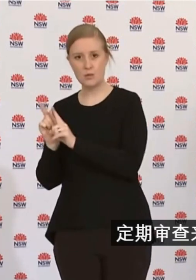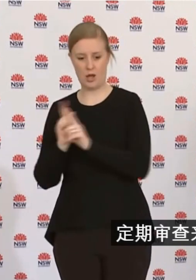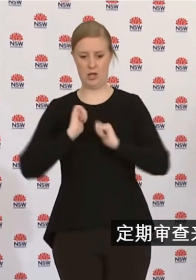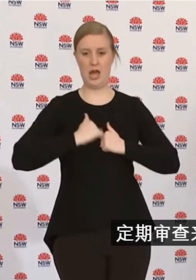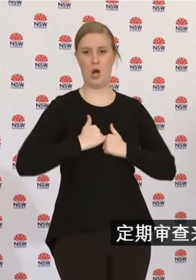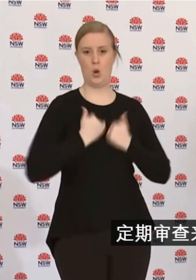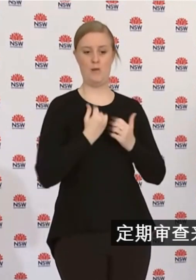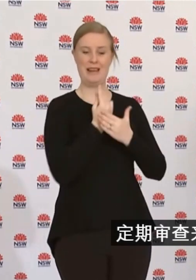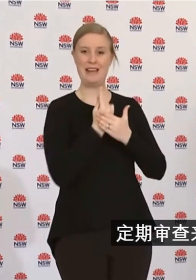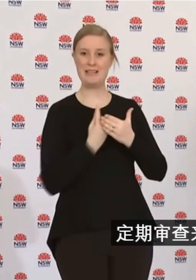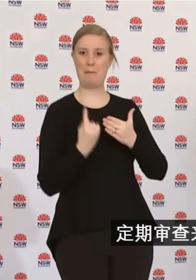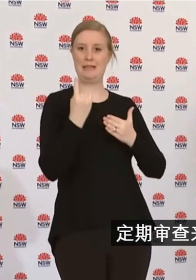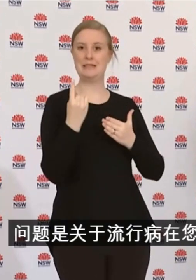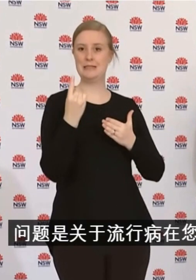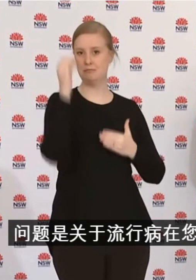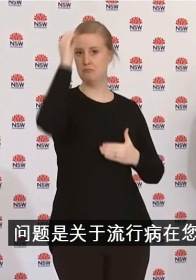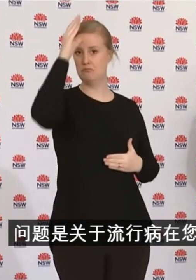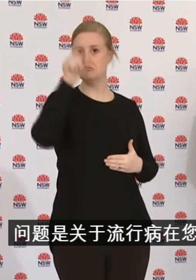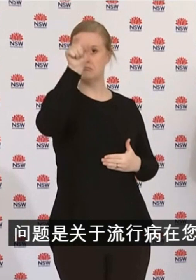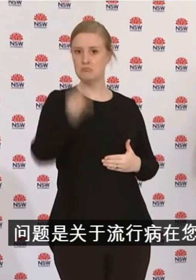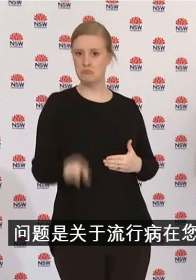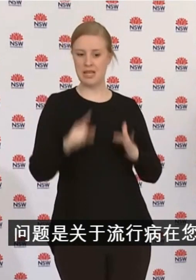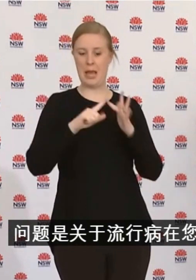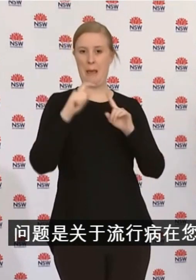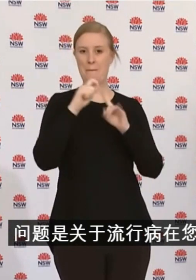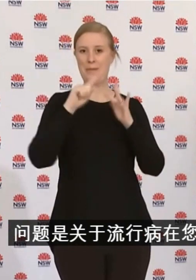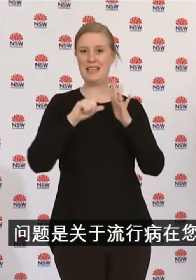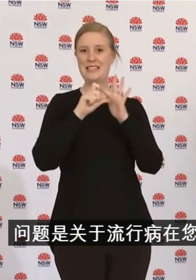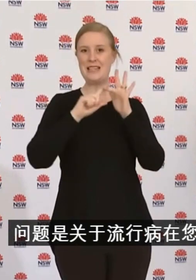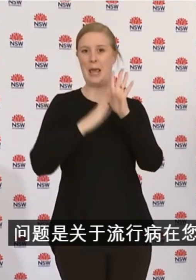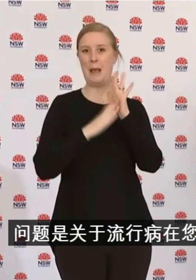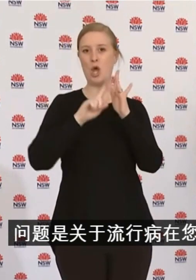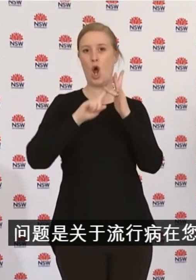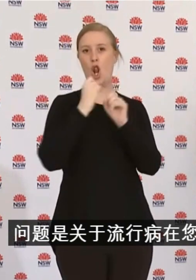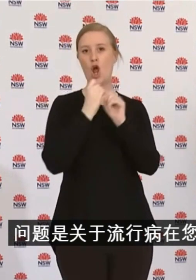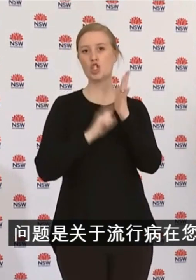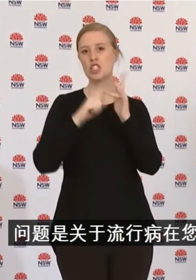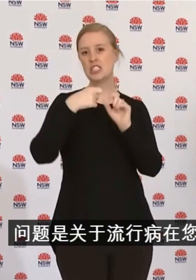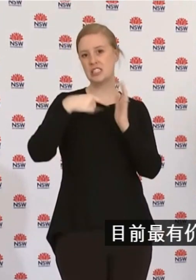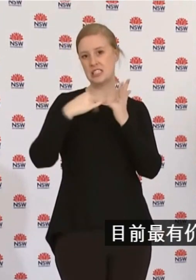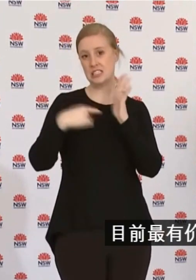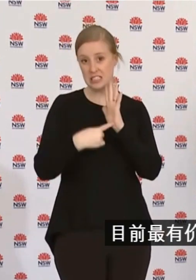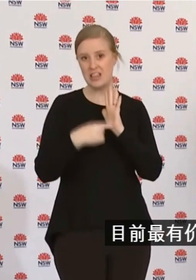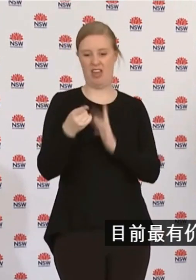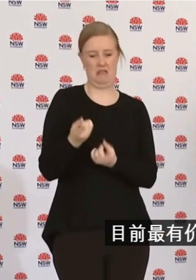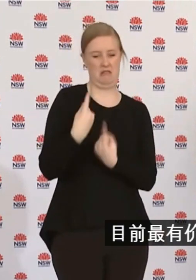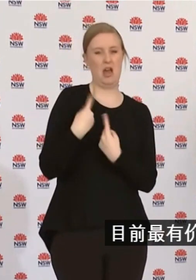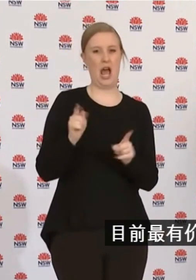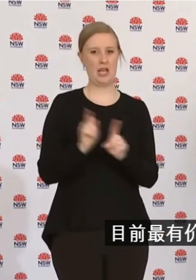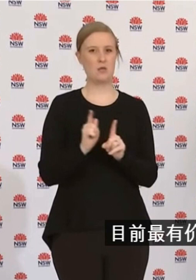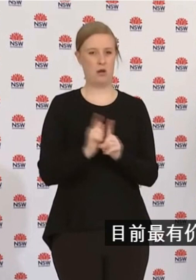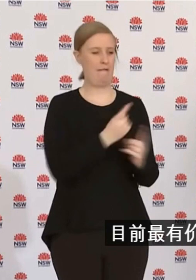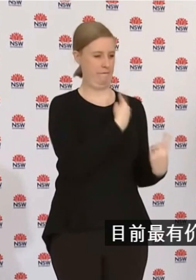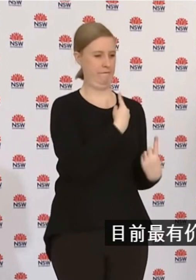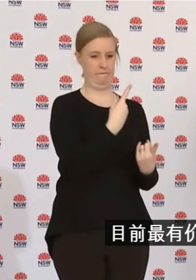on a regular basis from around the world. The issue is about where the epidemic is in your particular locations and what the best value tests